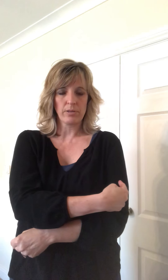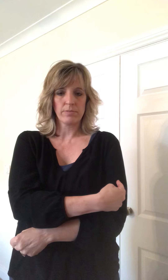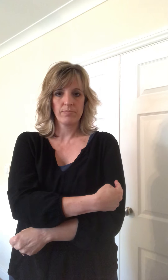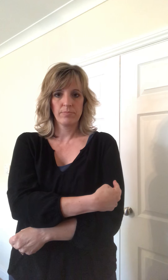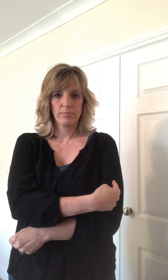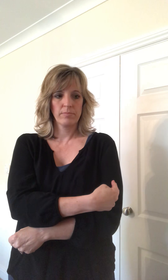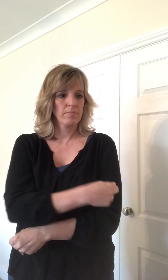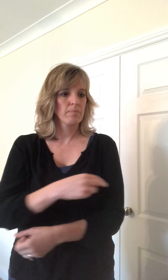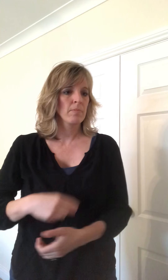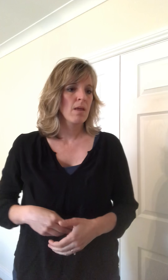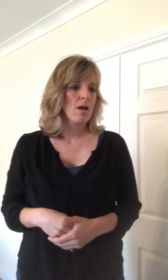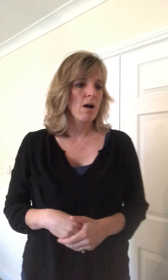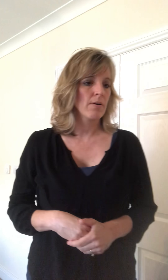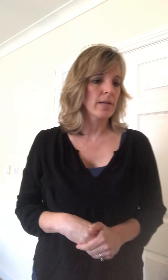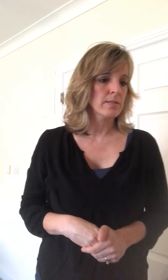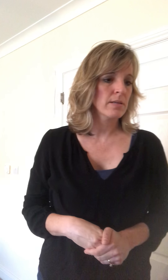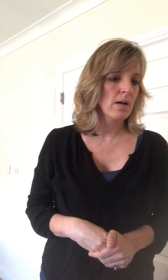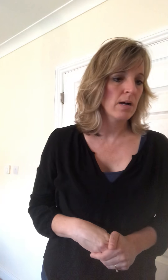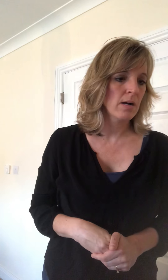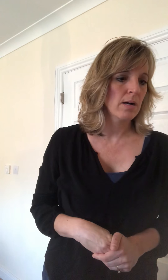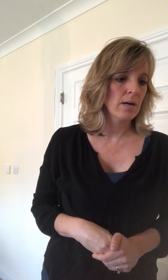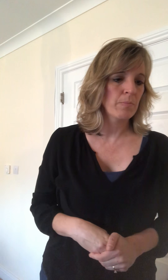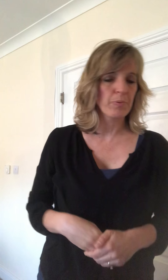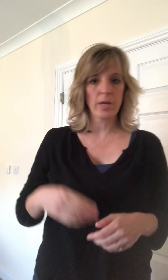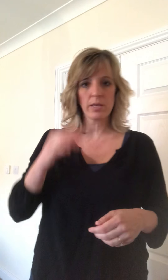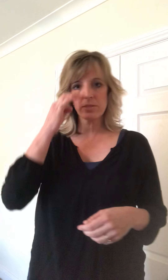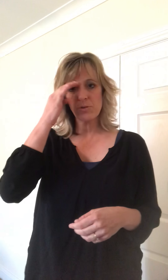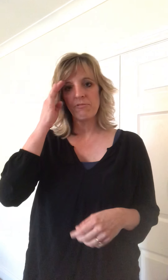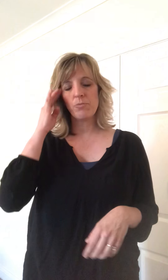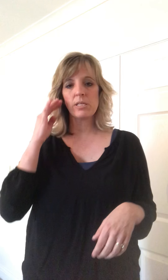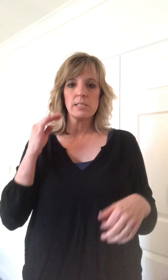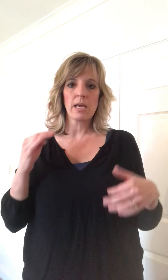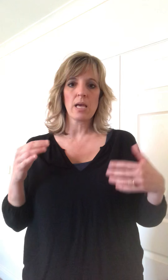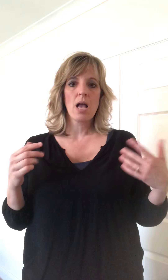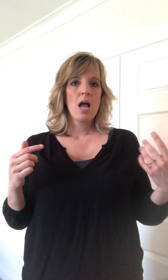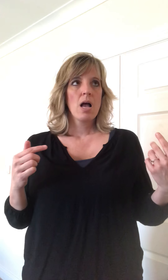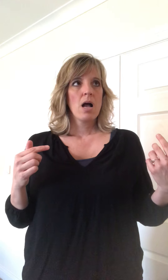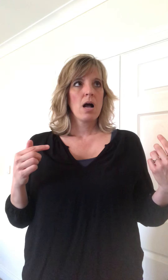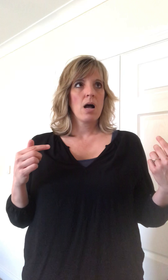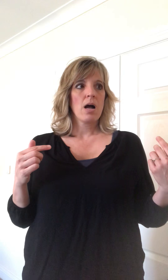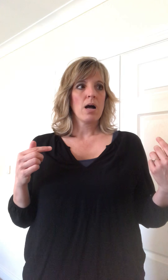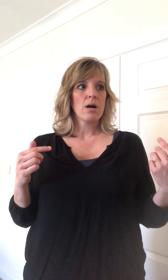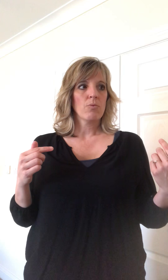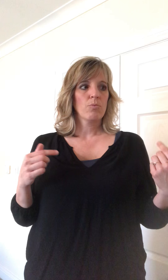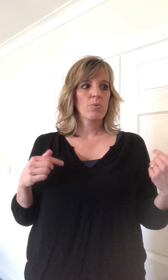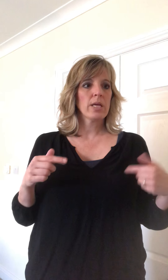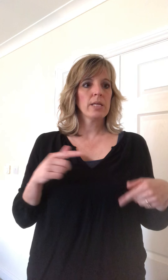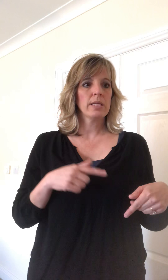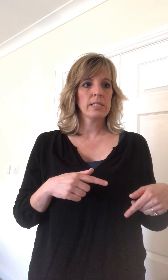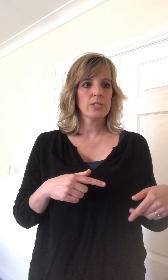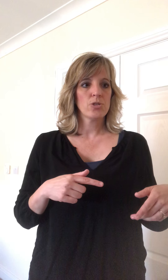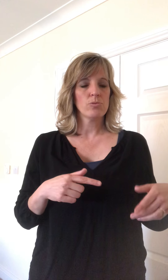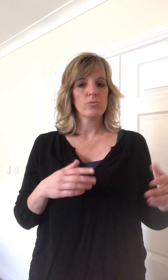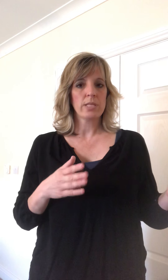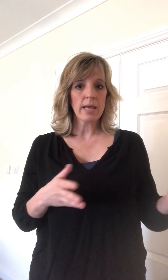Hospital. All right, bring. So if you want to say, we needed to take